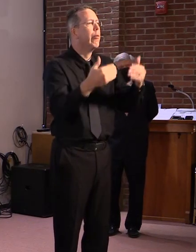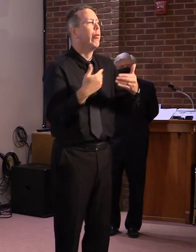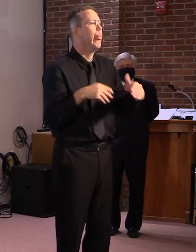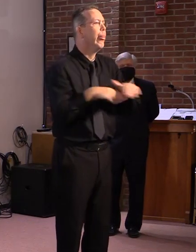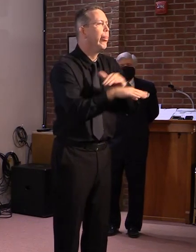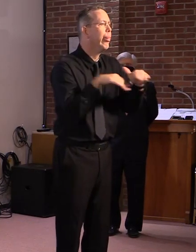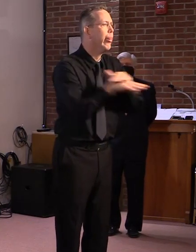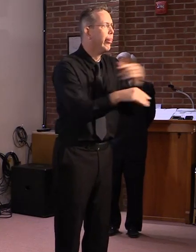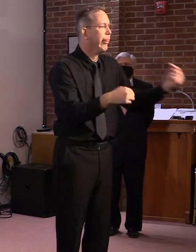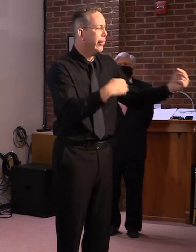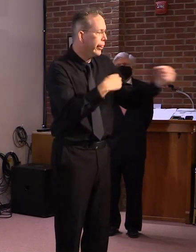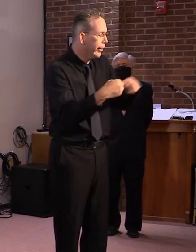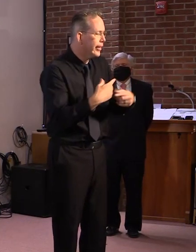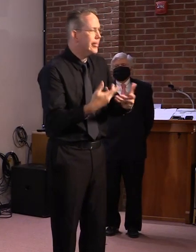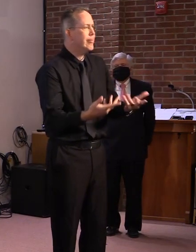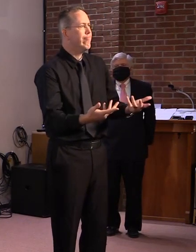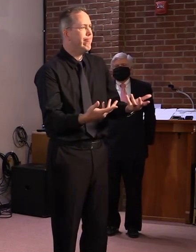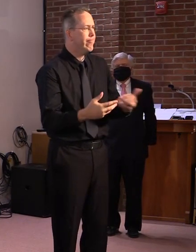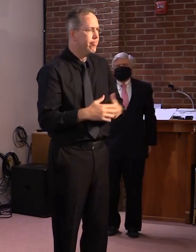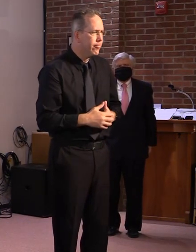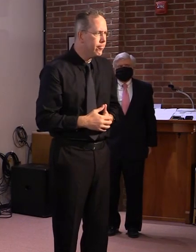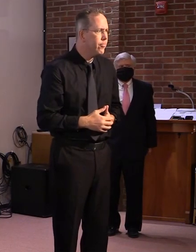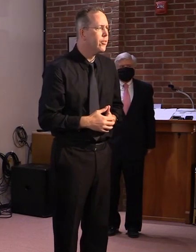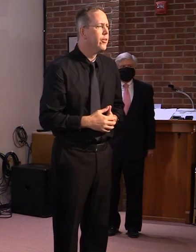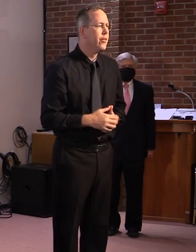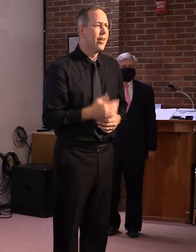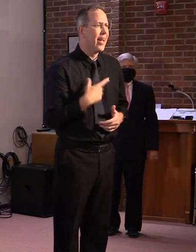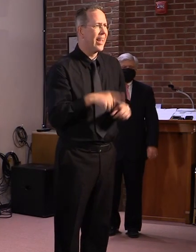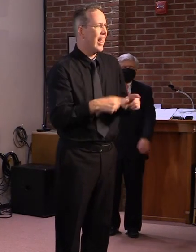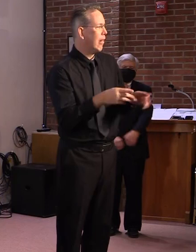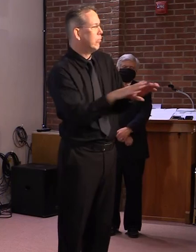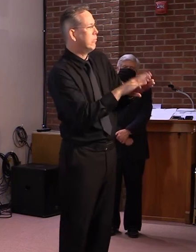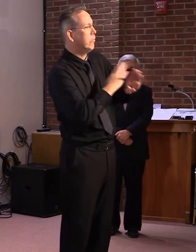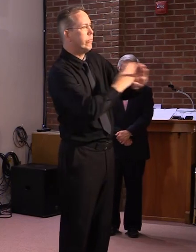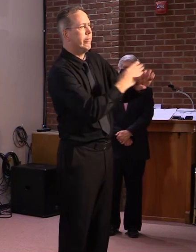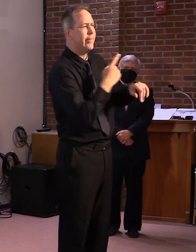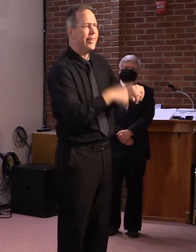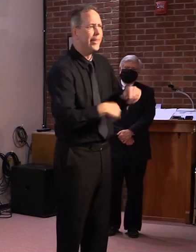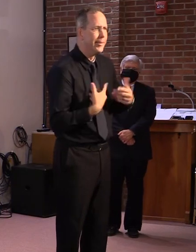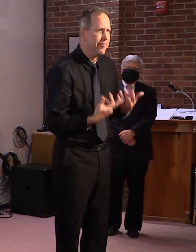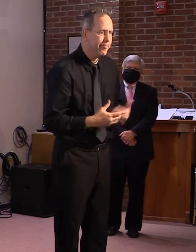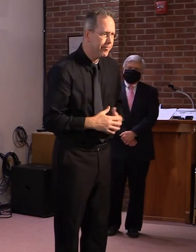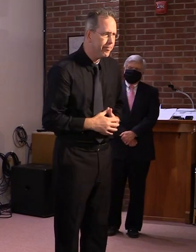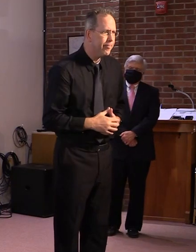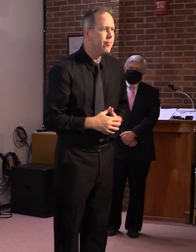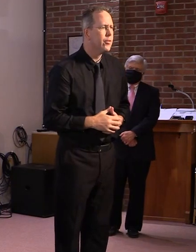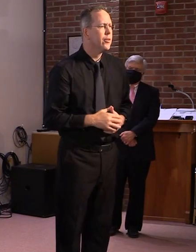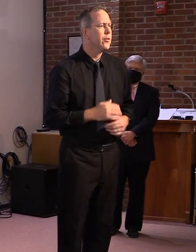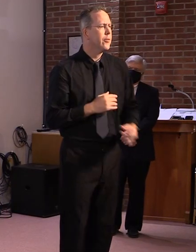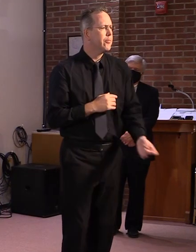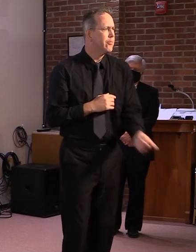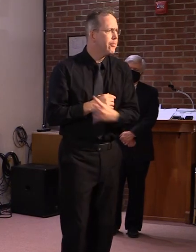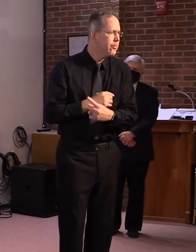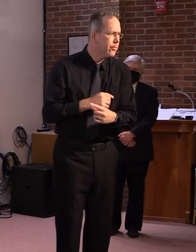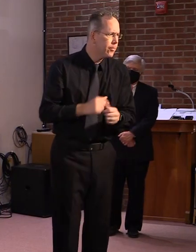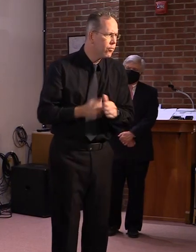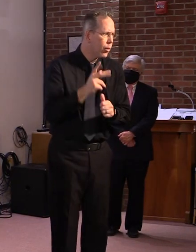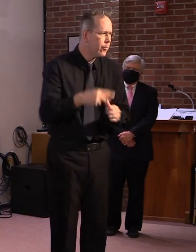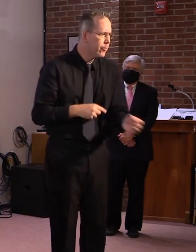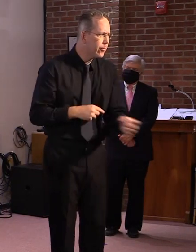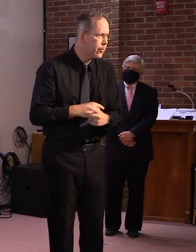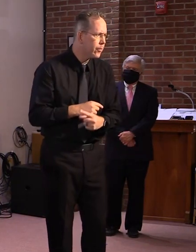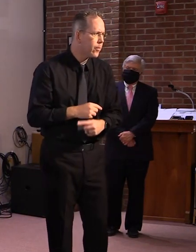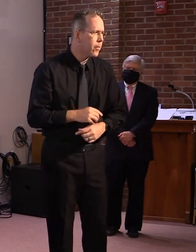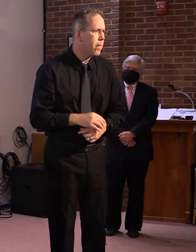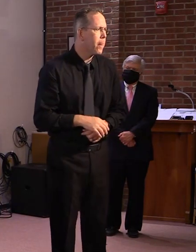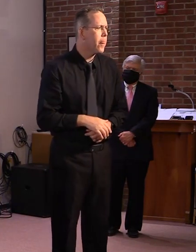I'm wondering, as a follow-up, if there are any provisions in mind for when college kids start coming back to the state,